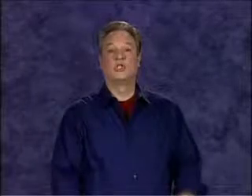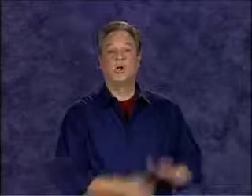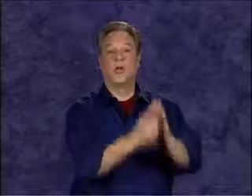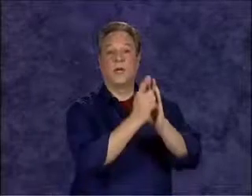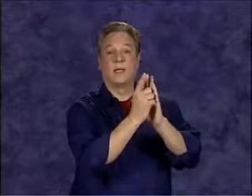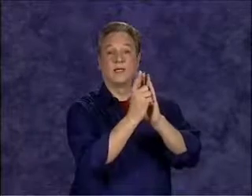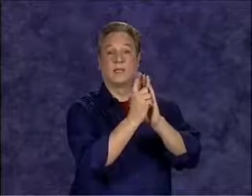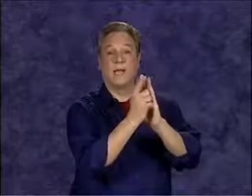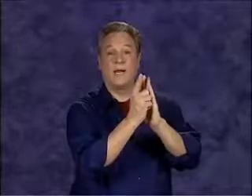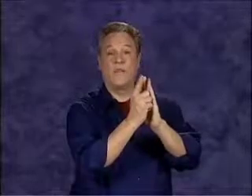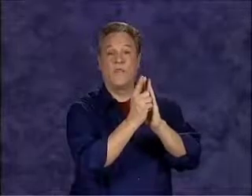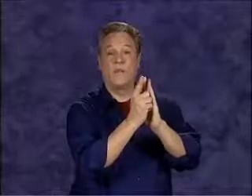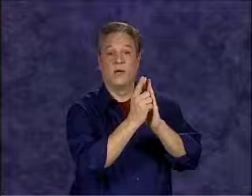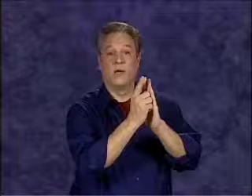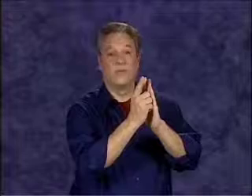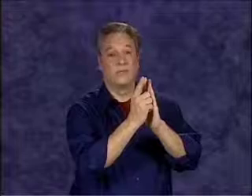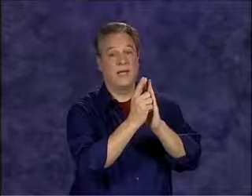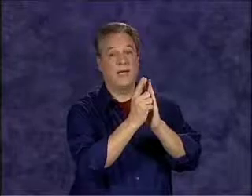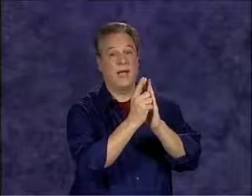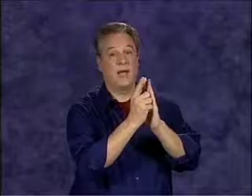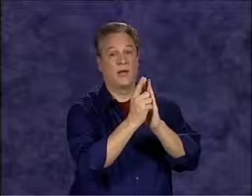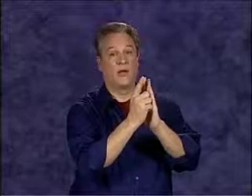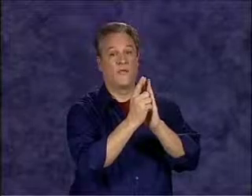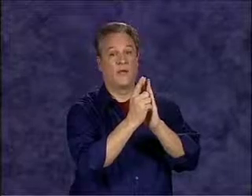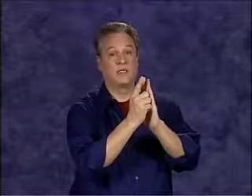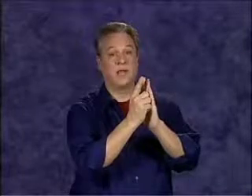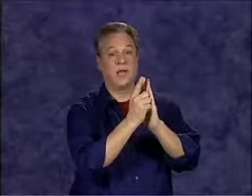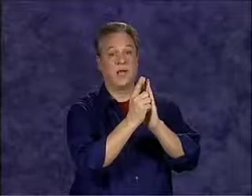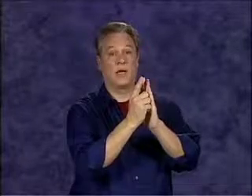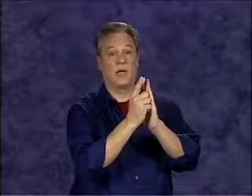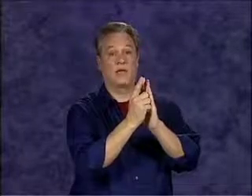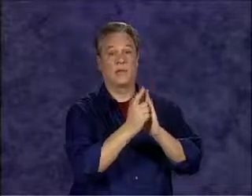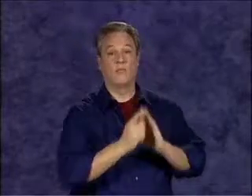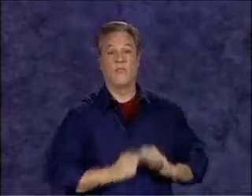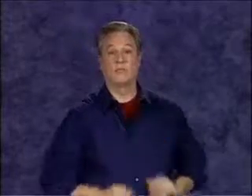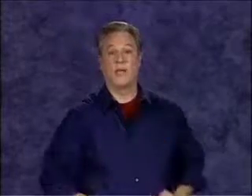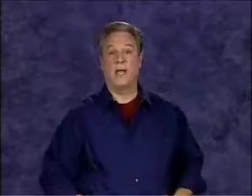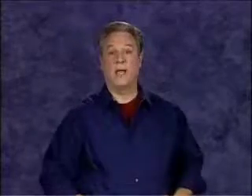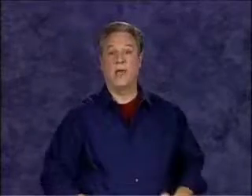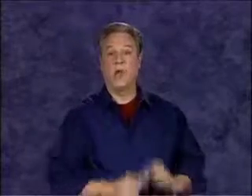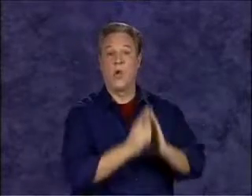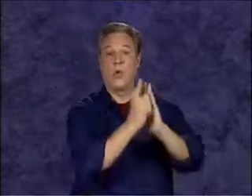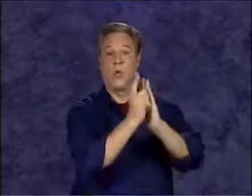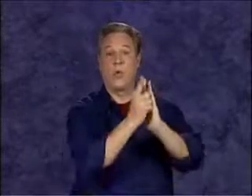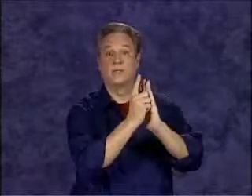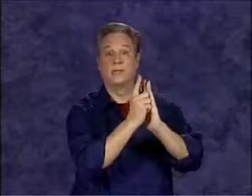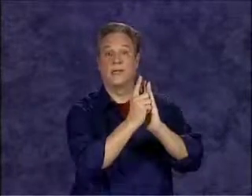Show the slight movement of the second hand on the face of the clock as it moves ahead